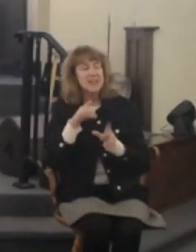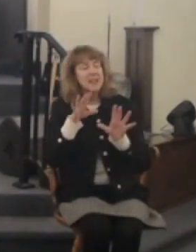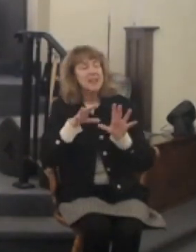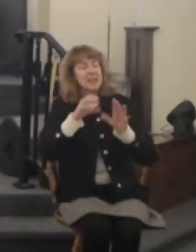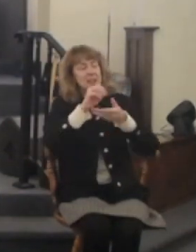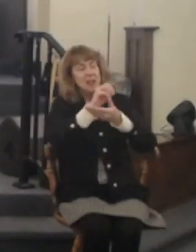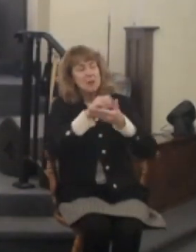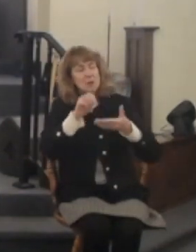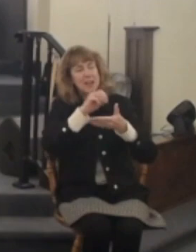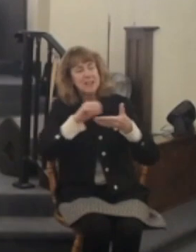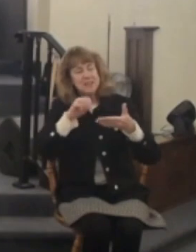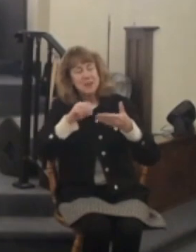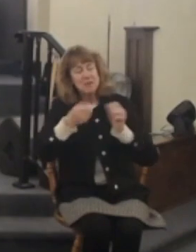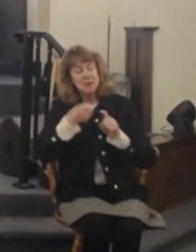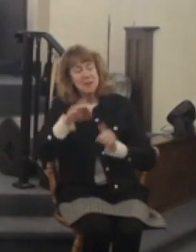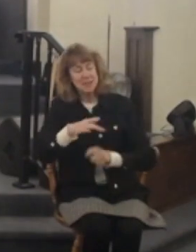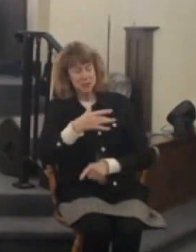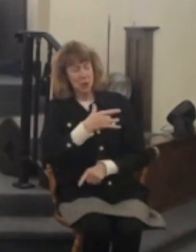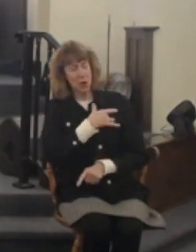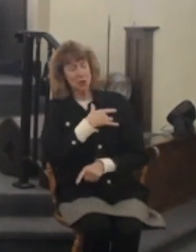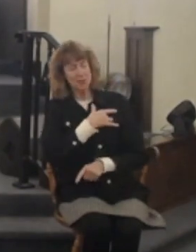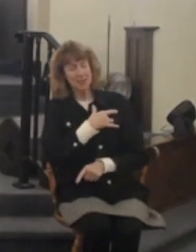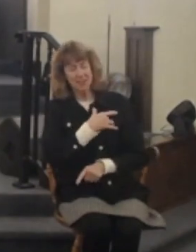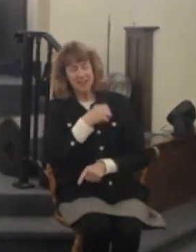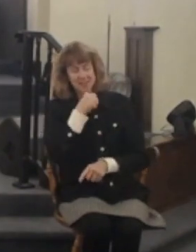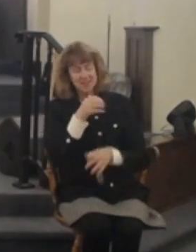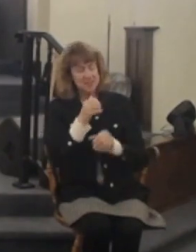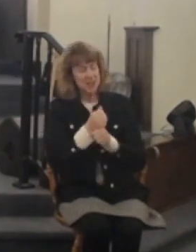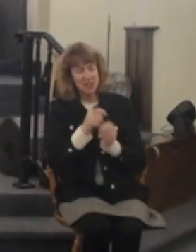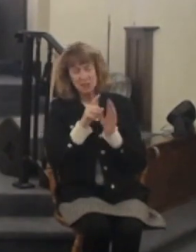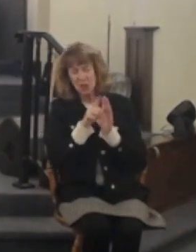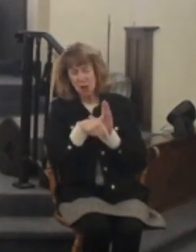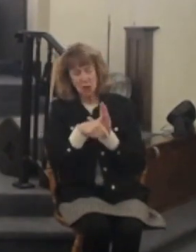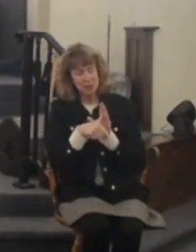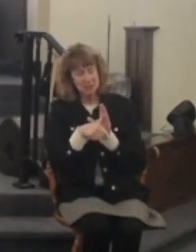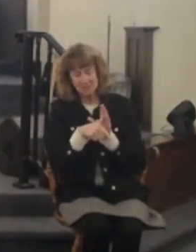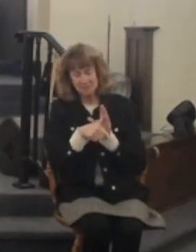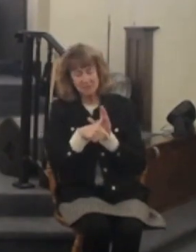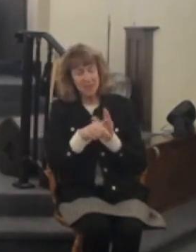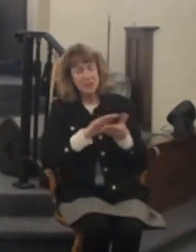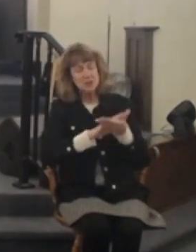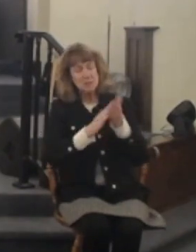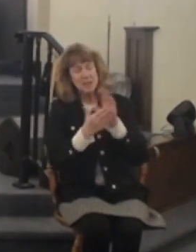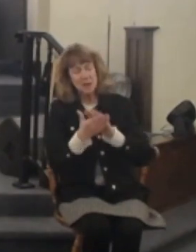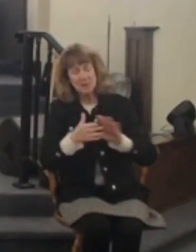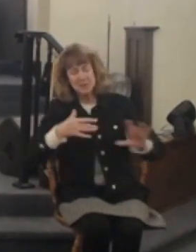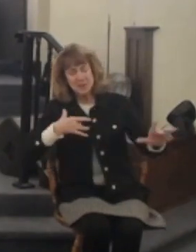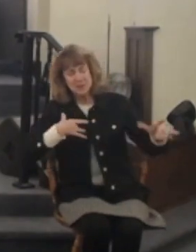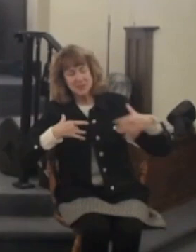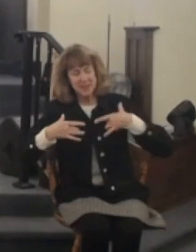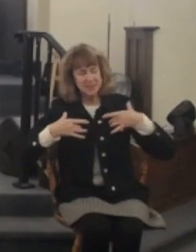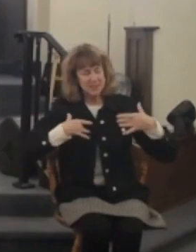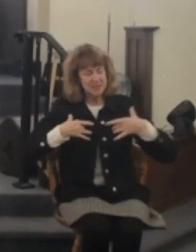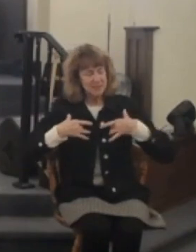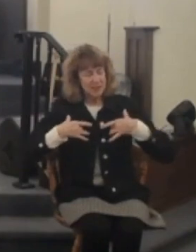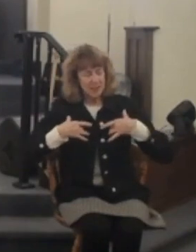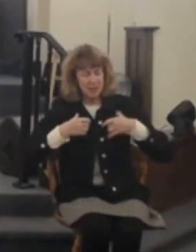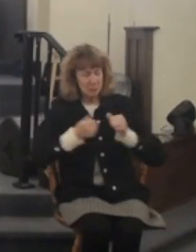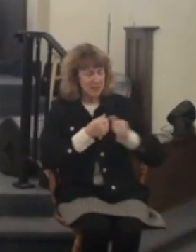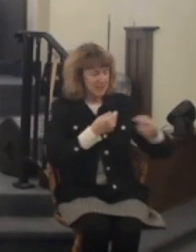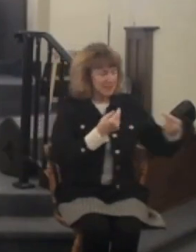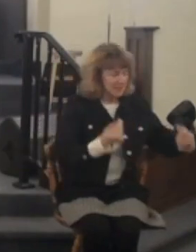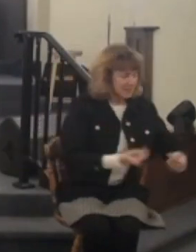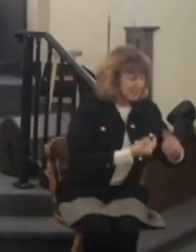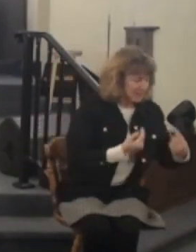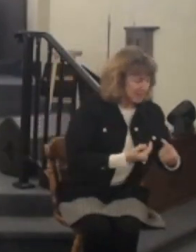his law on your heart. So it doesn't take very long that you become so sensitive to sin that, for